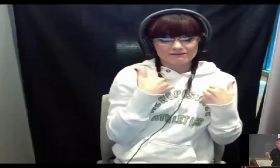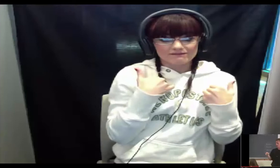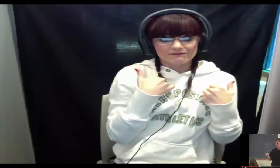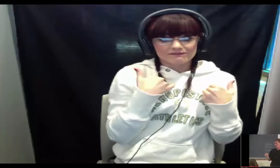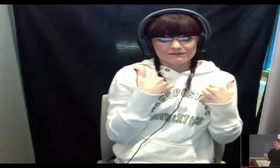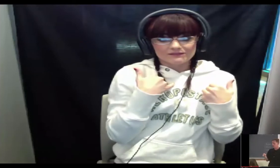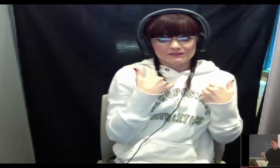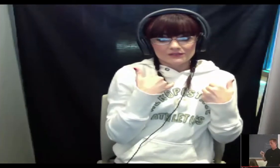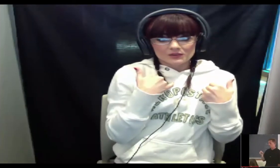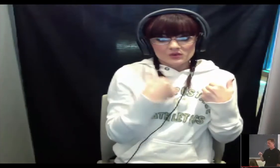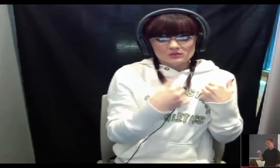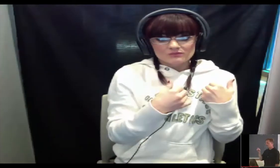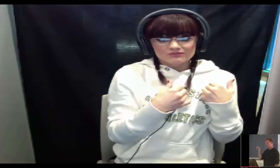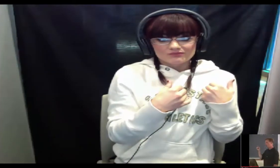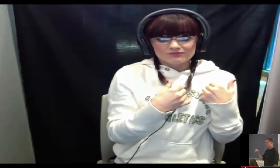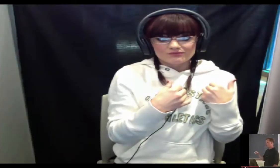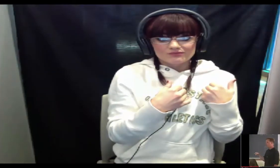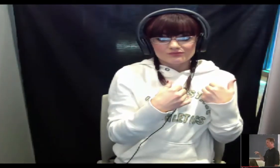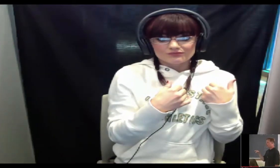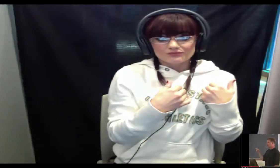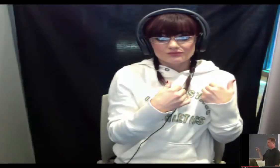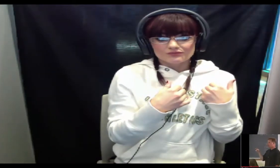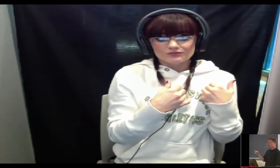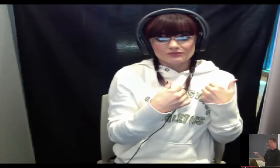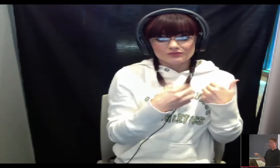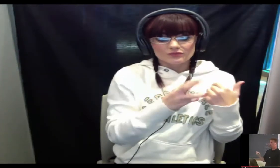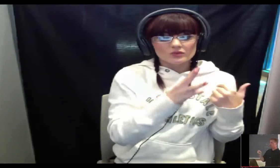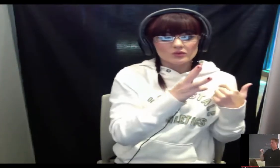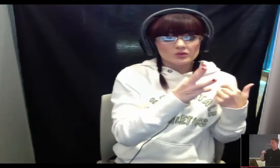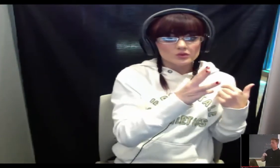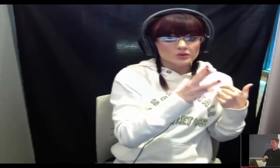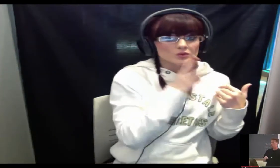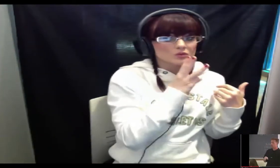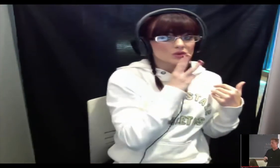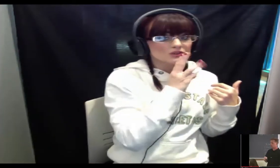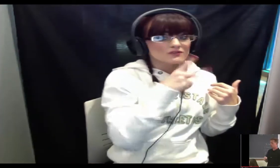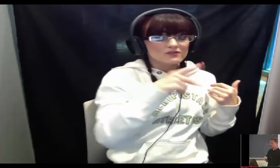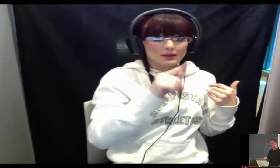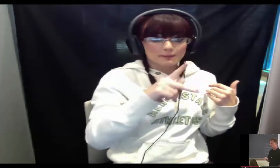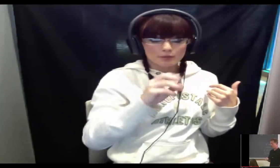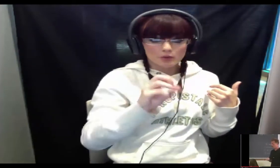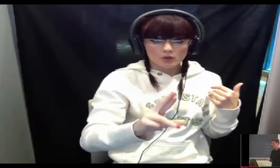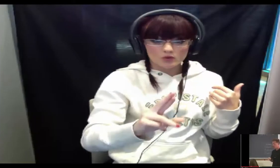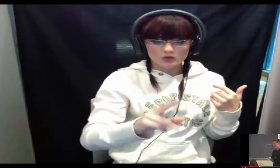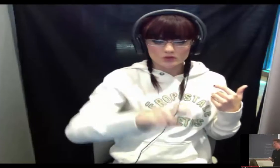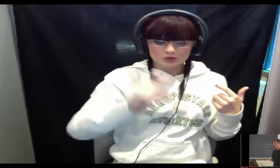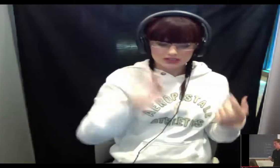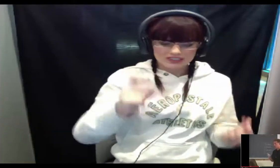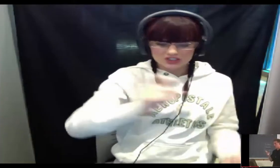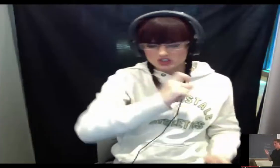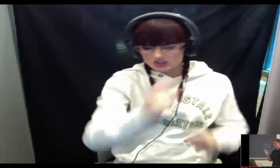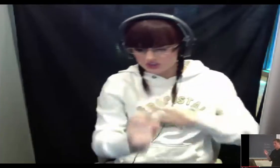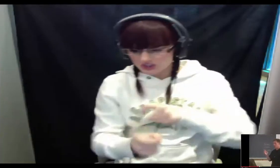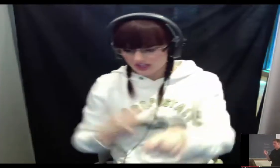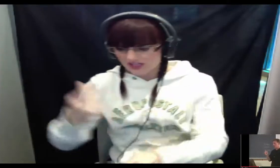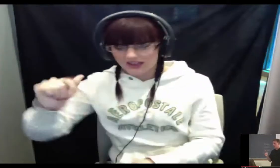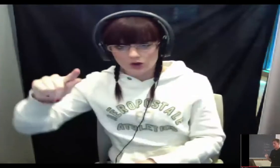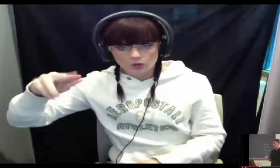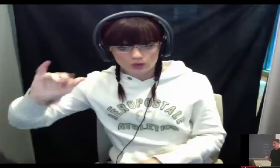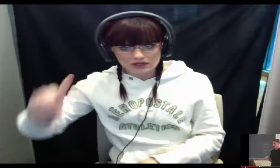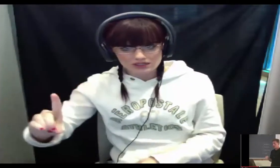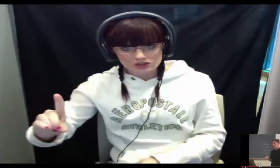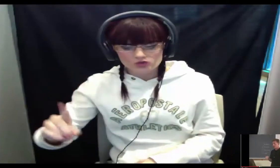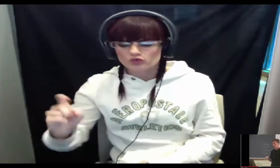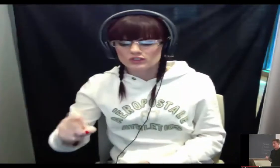form, or like water vapor, and you try to turn that into water as a liquid form, what do you have to do to that water, or that water vapor?